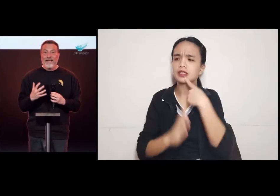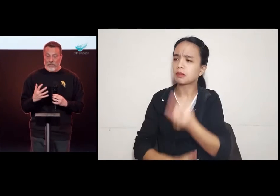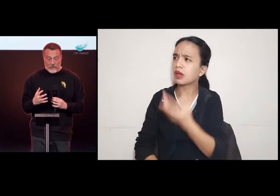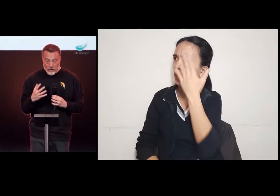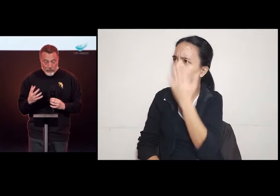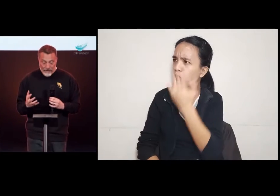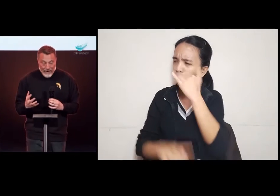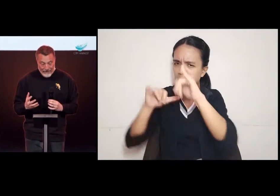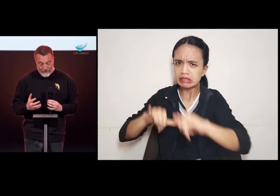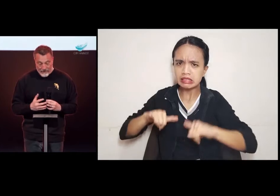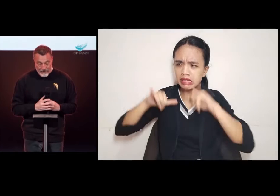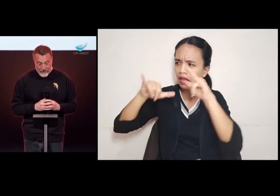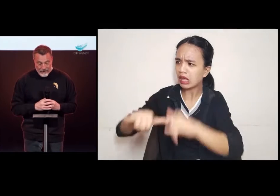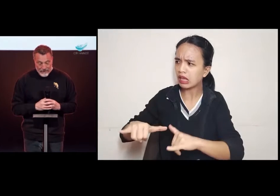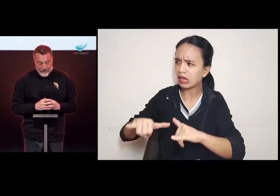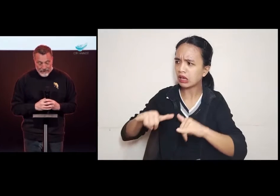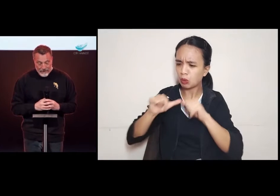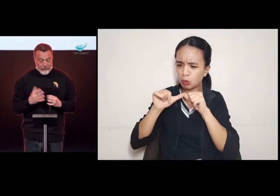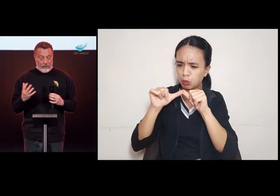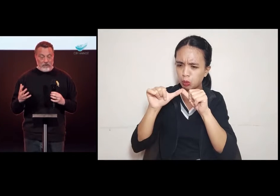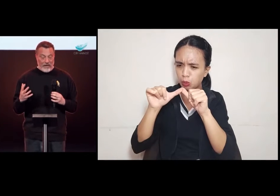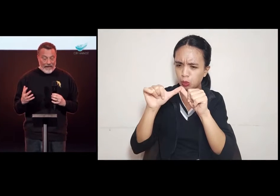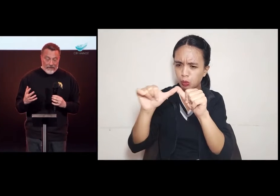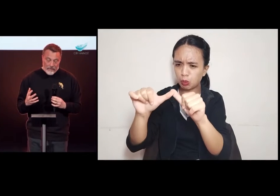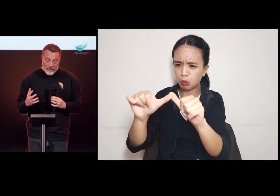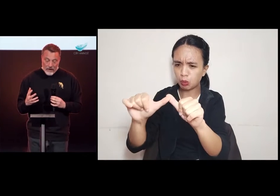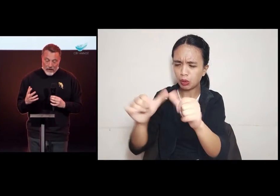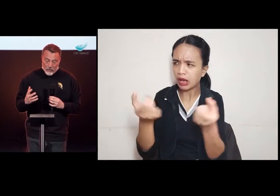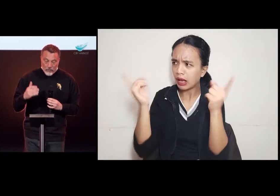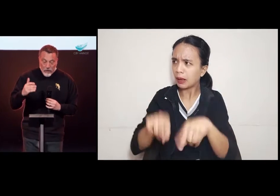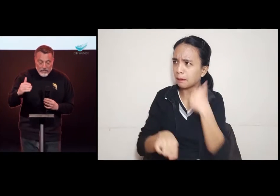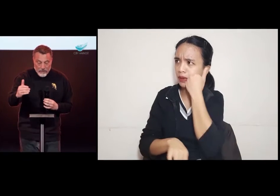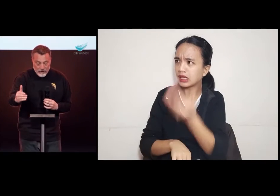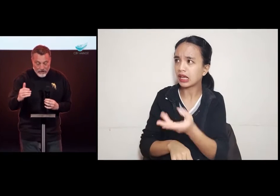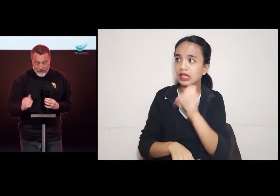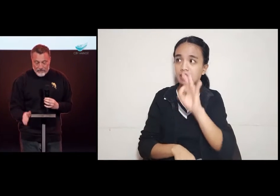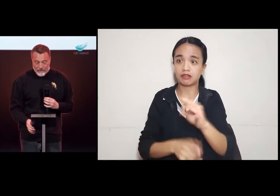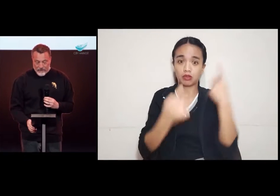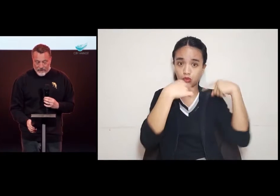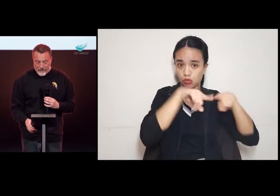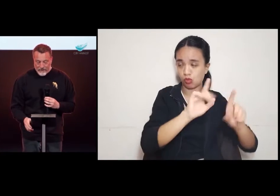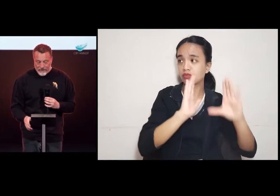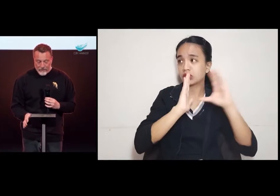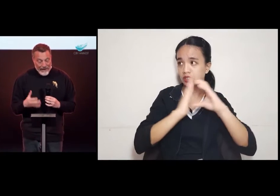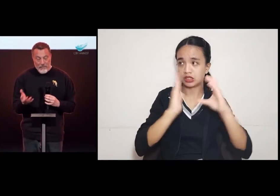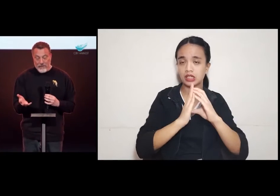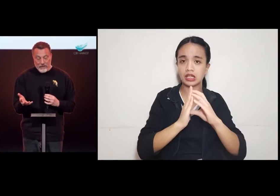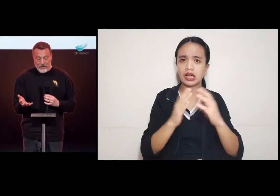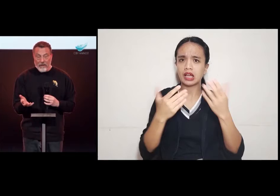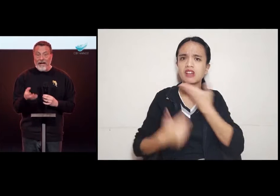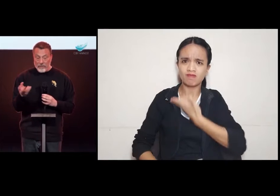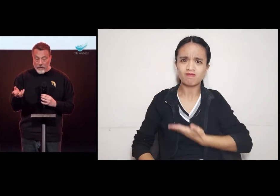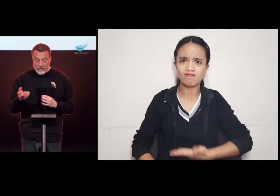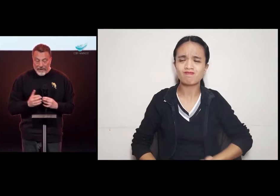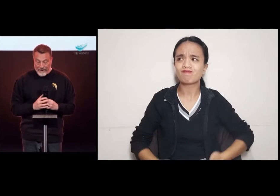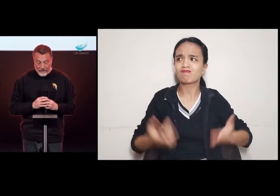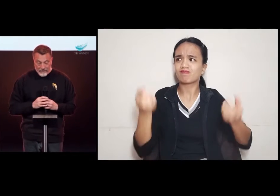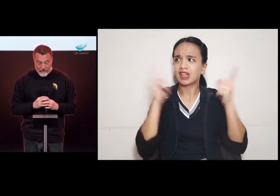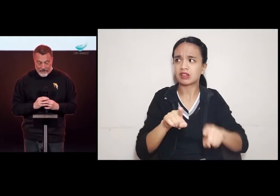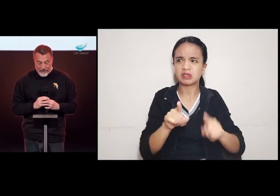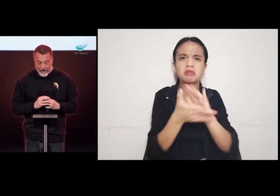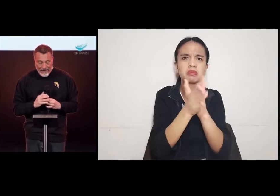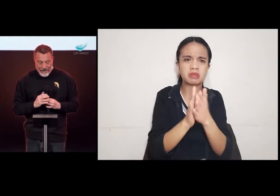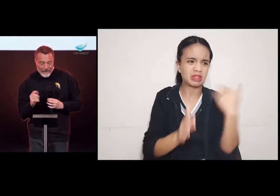"Why stay here until we die? If we say, 'We'll go into the city,' the famine is there and we will